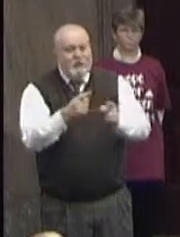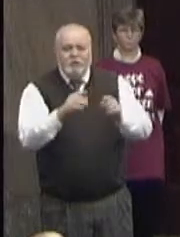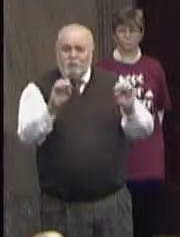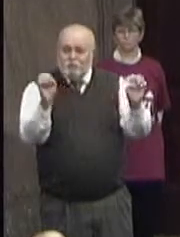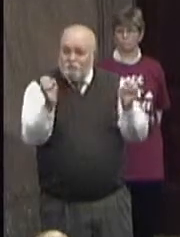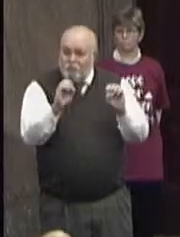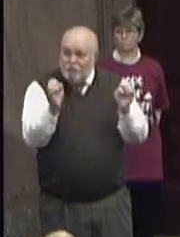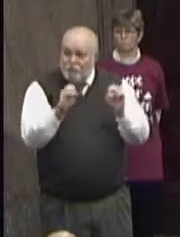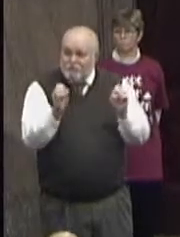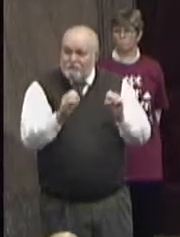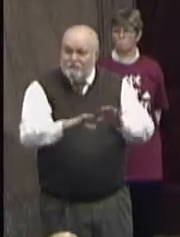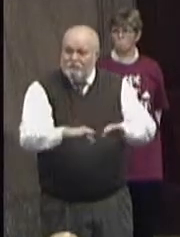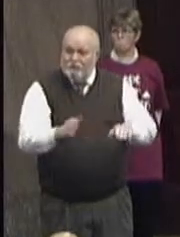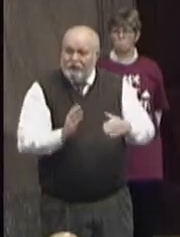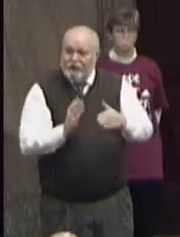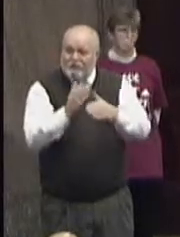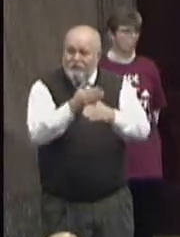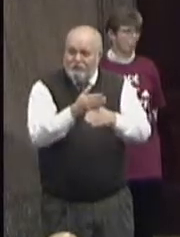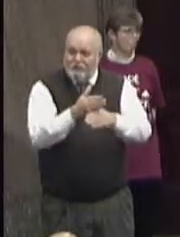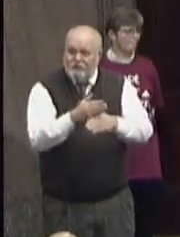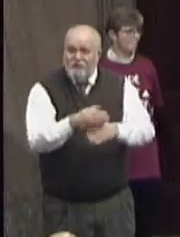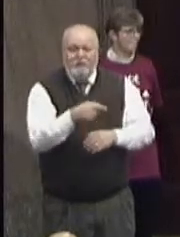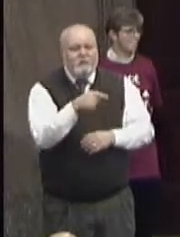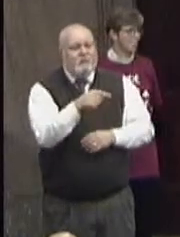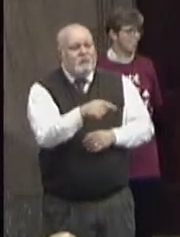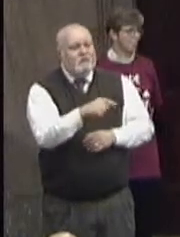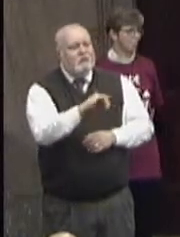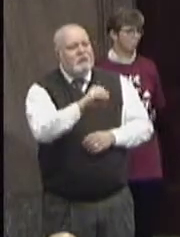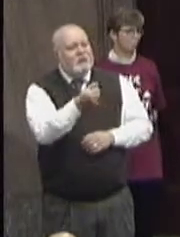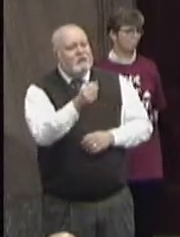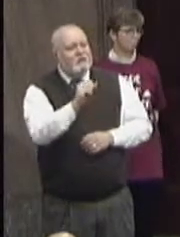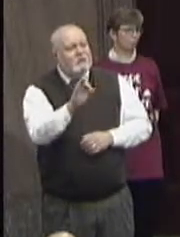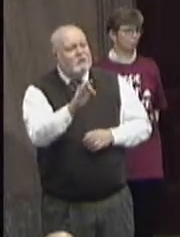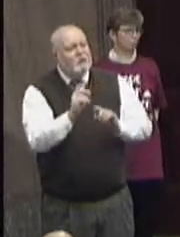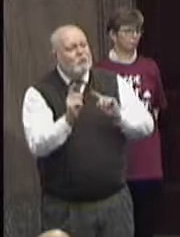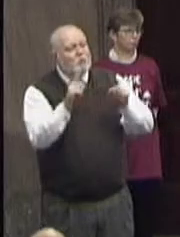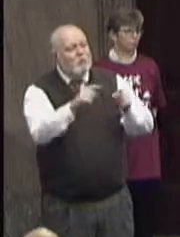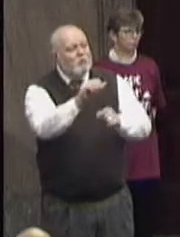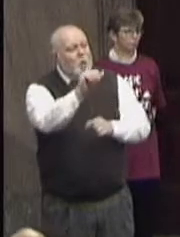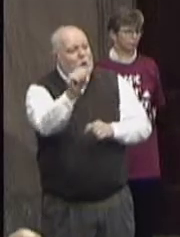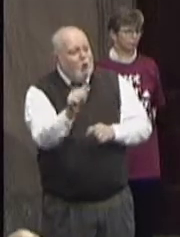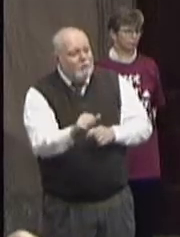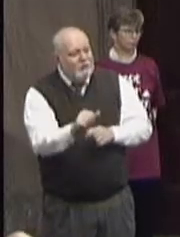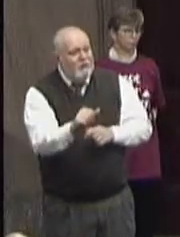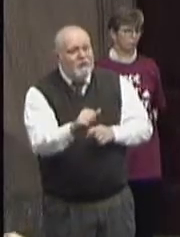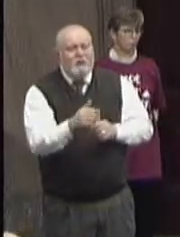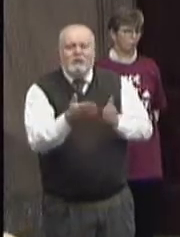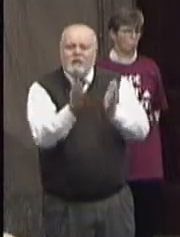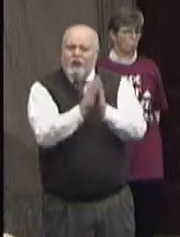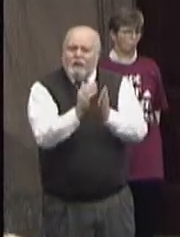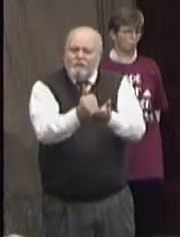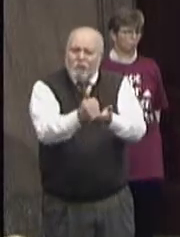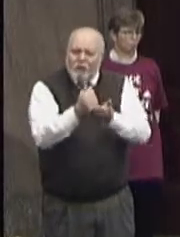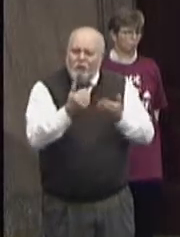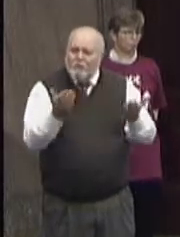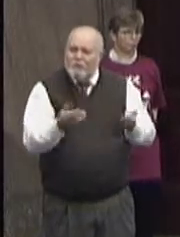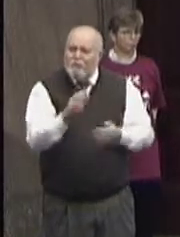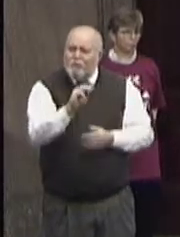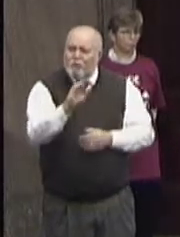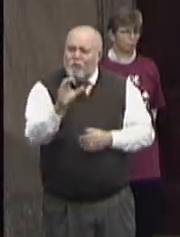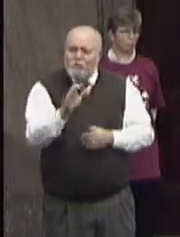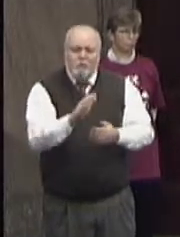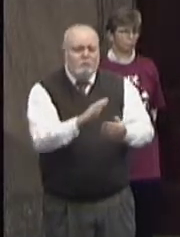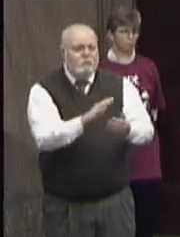special education services, she and Dr. Jeff Kazarowski traveled to Albany to plead the case for Monroe County. We applaud